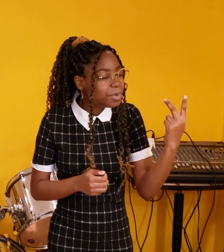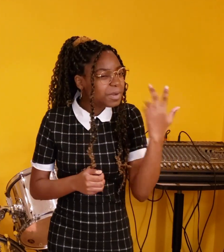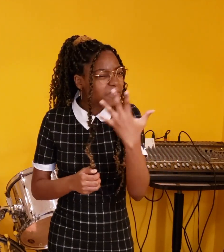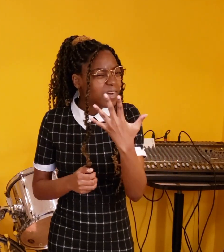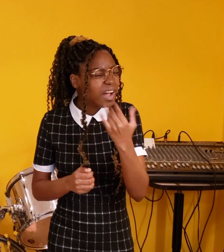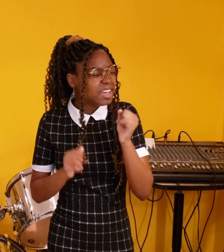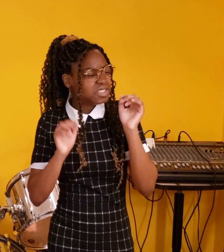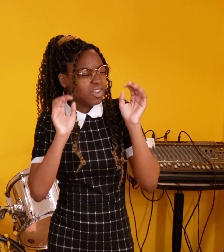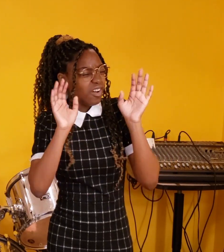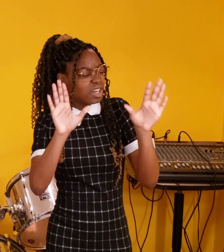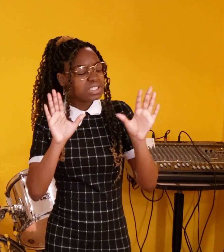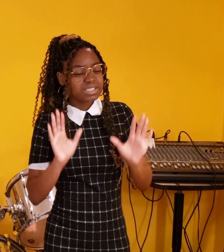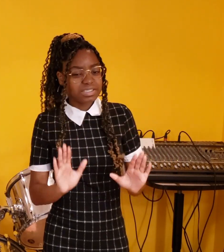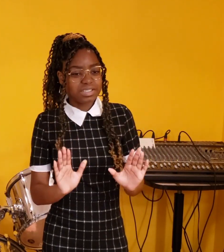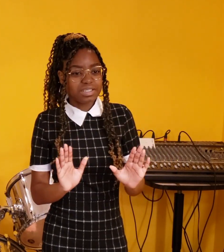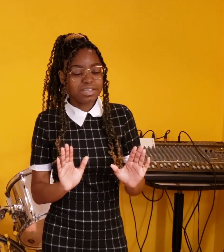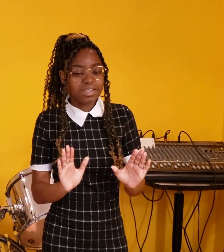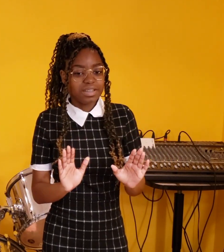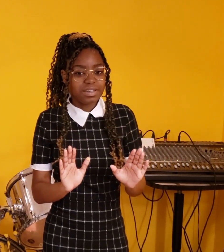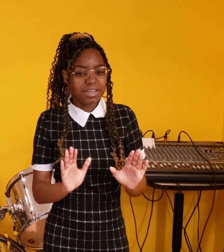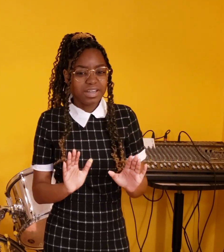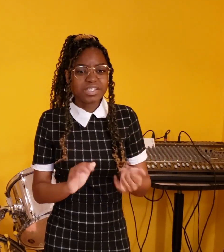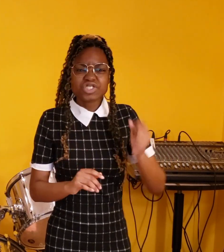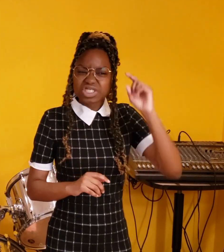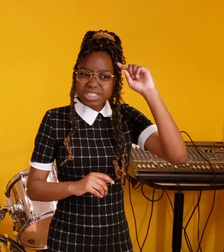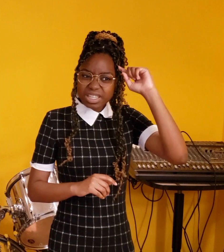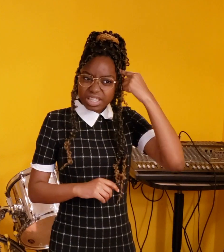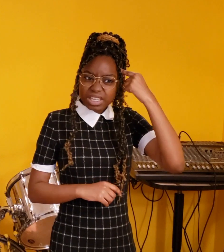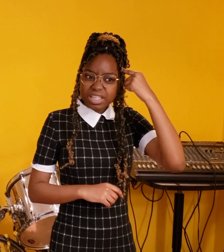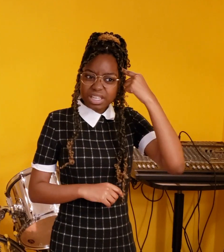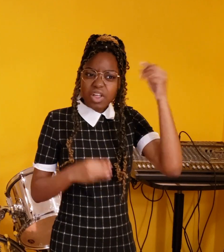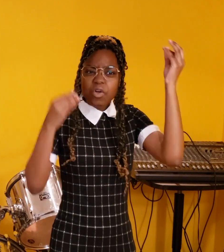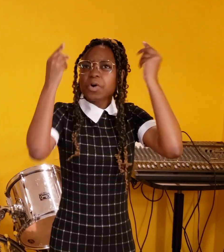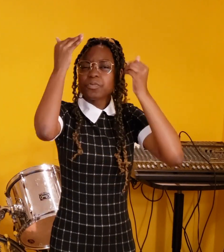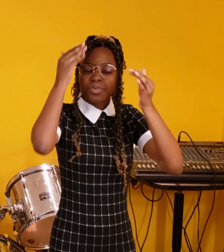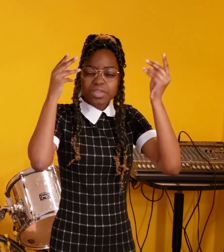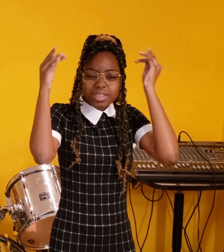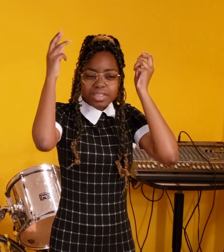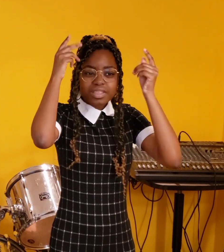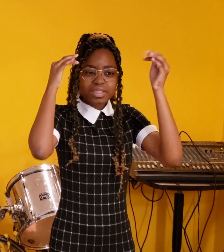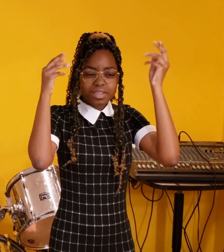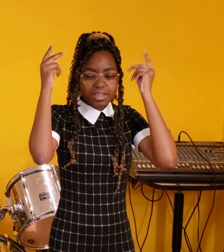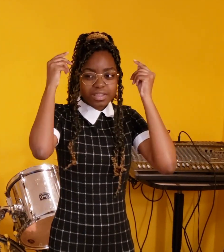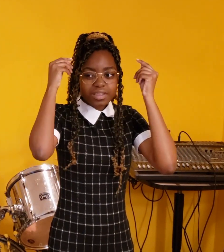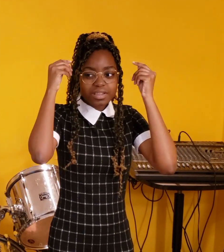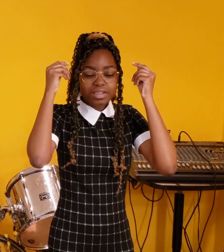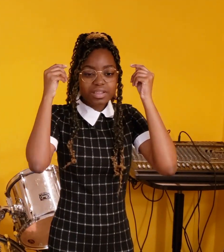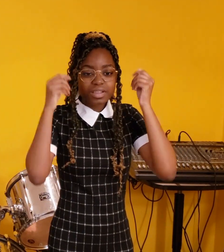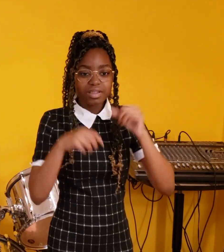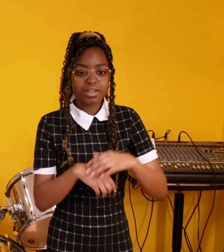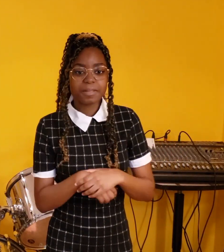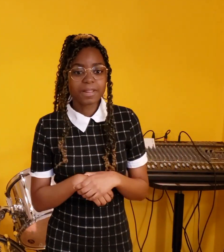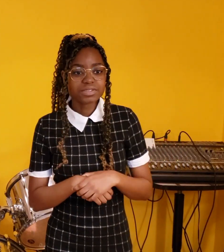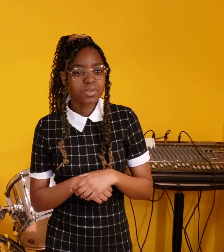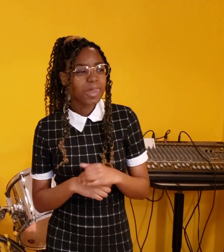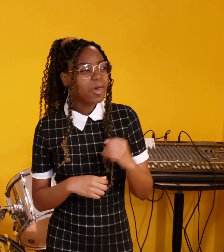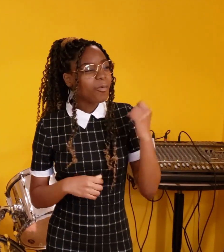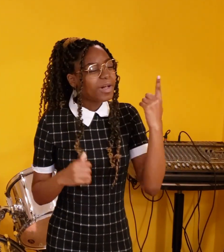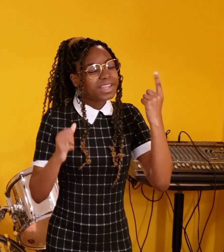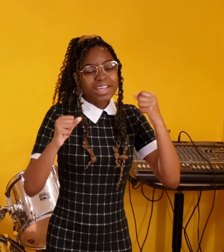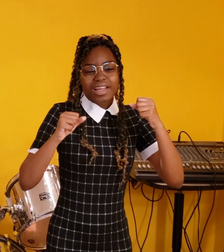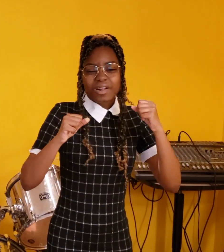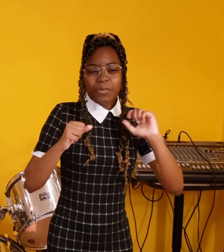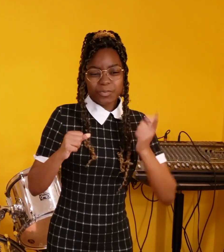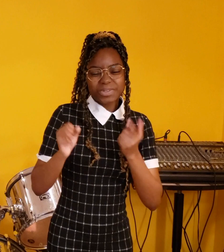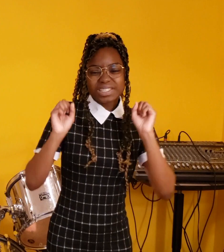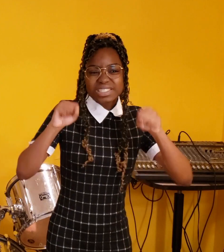just awesome. I mean, think about it. Sure, you know, one can understand that